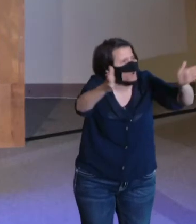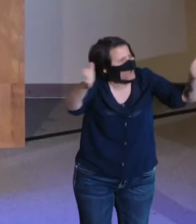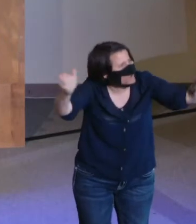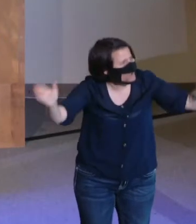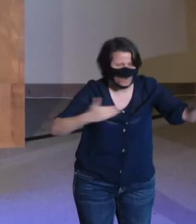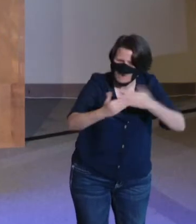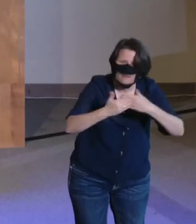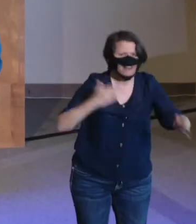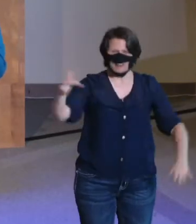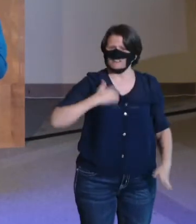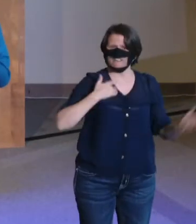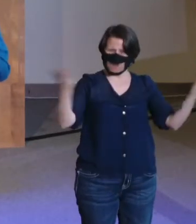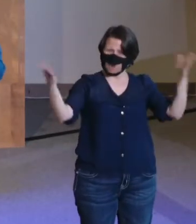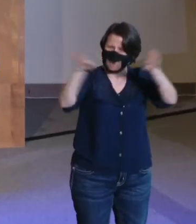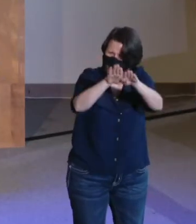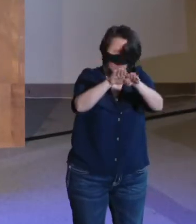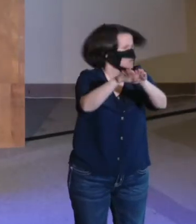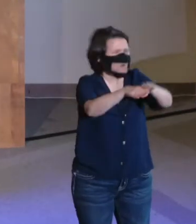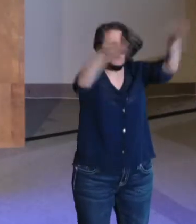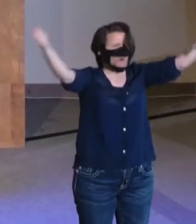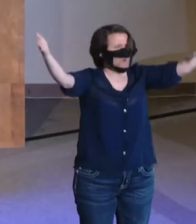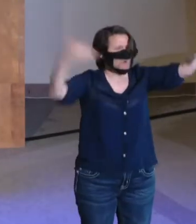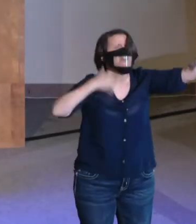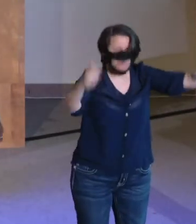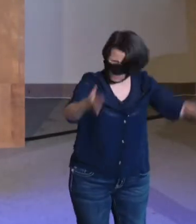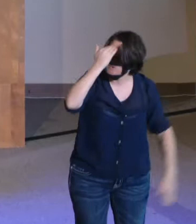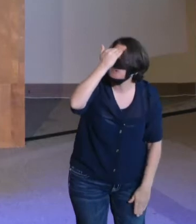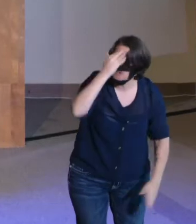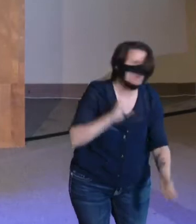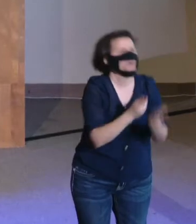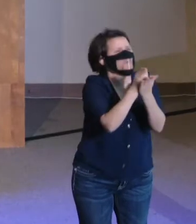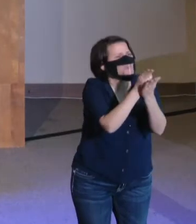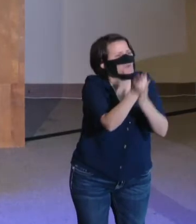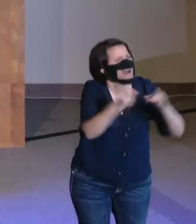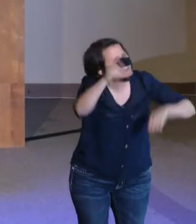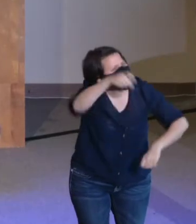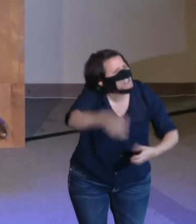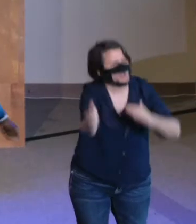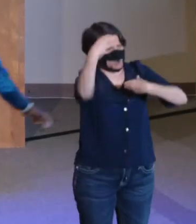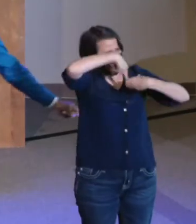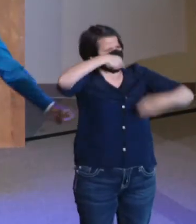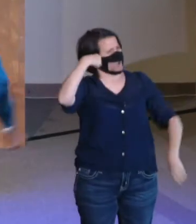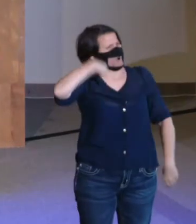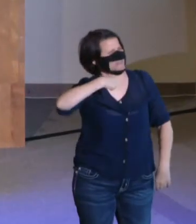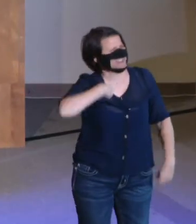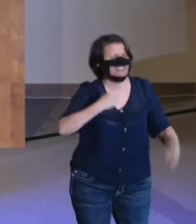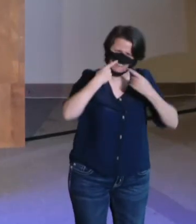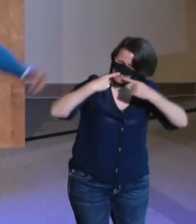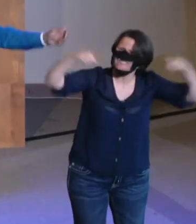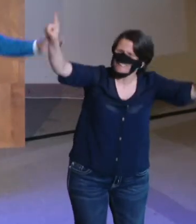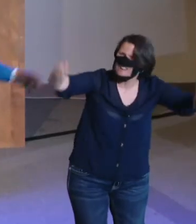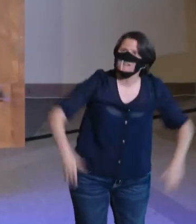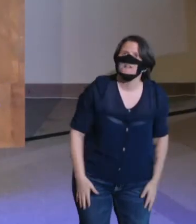that there ain't no way. If you know this is true, This is what I need you to do. Get up with me and